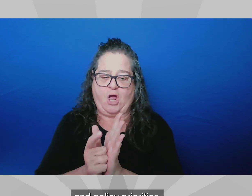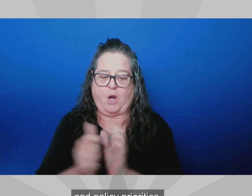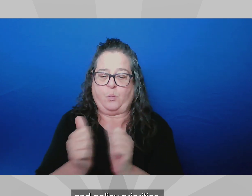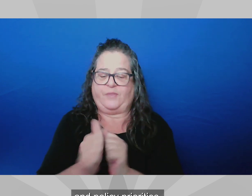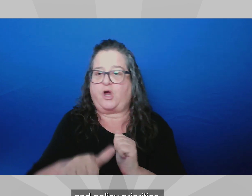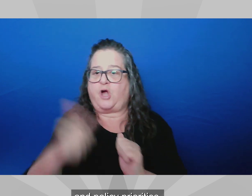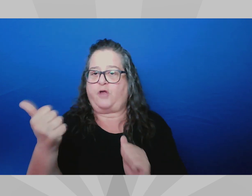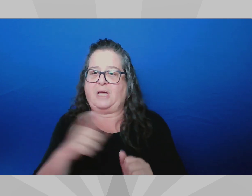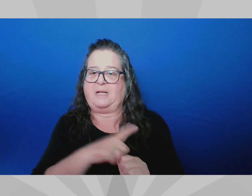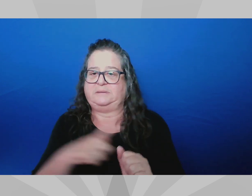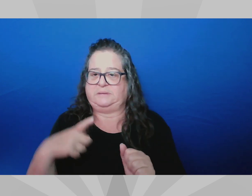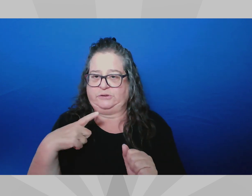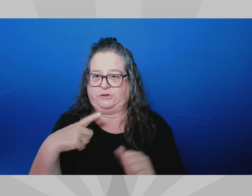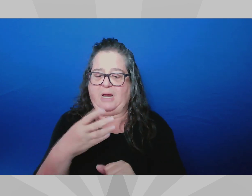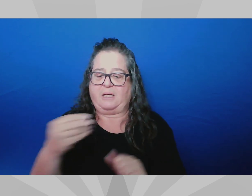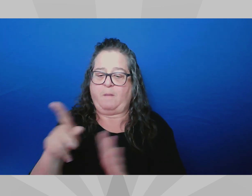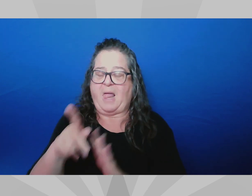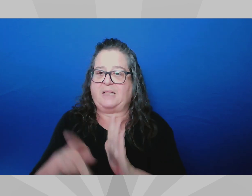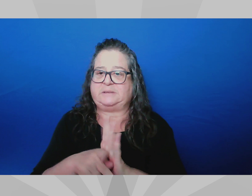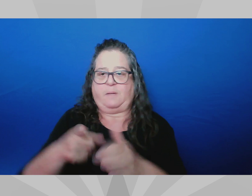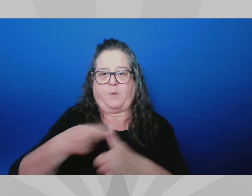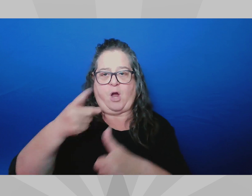policy priorities.